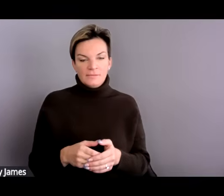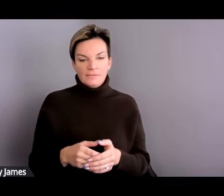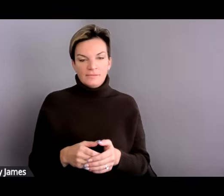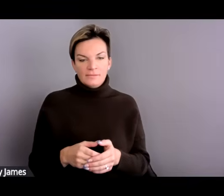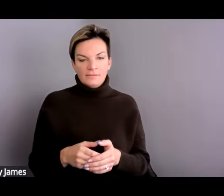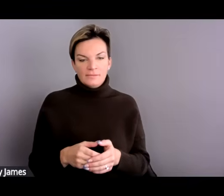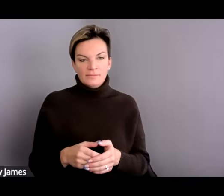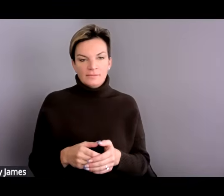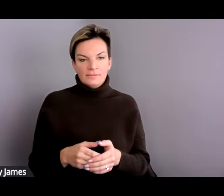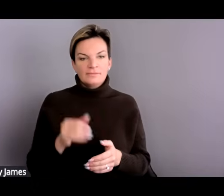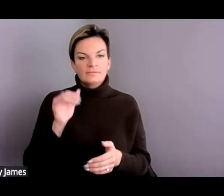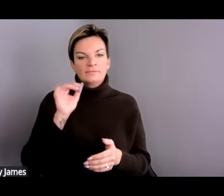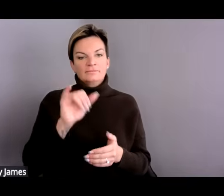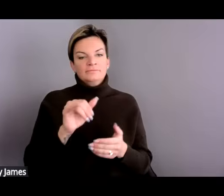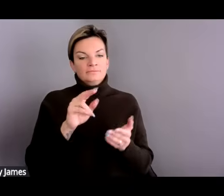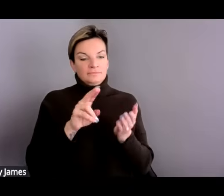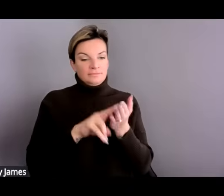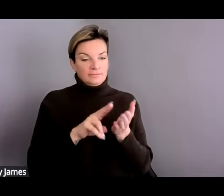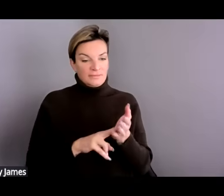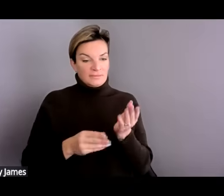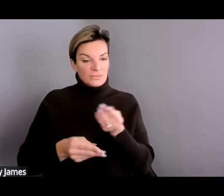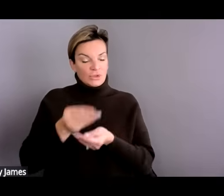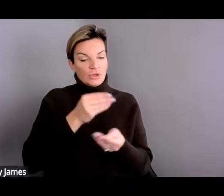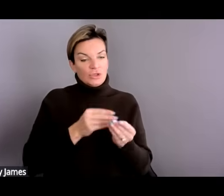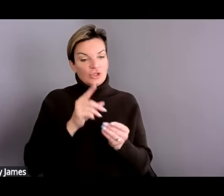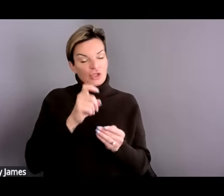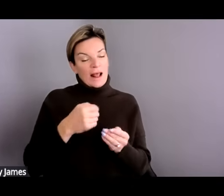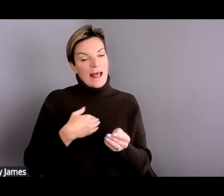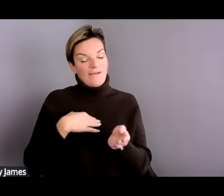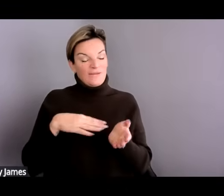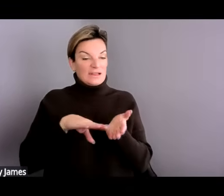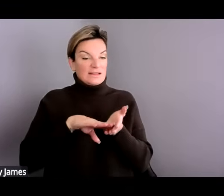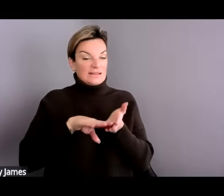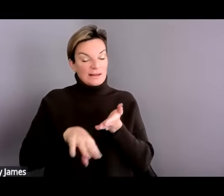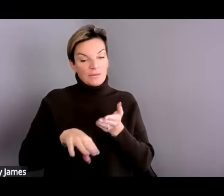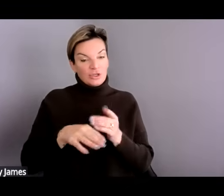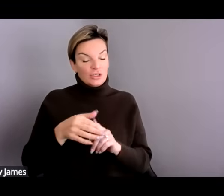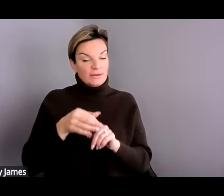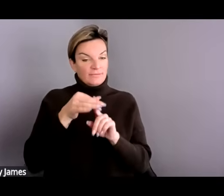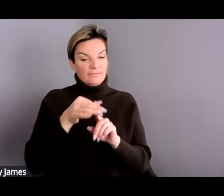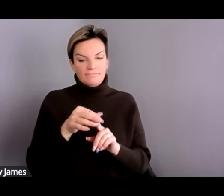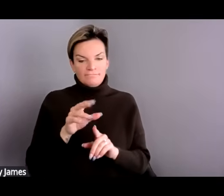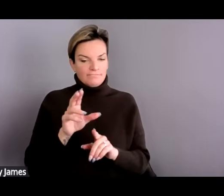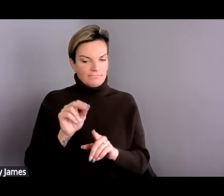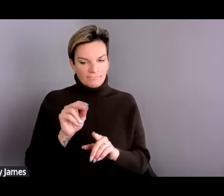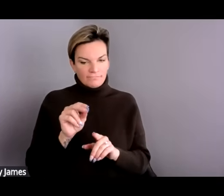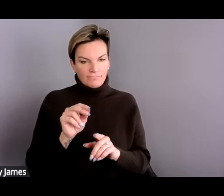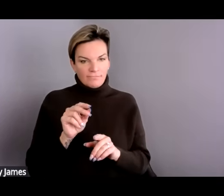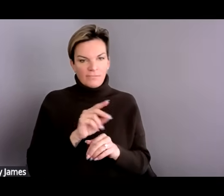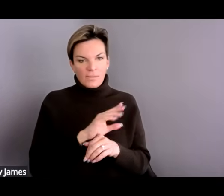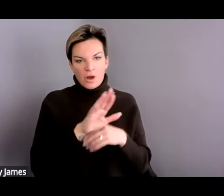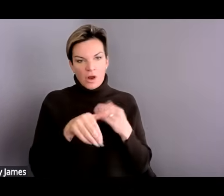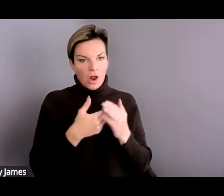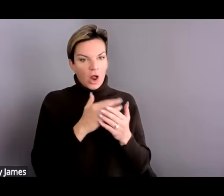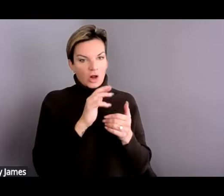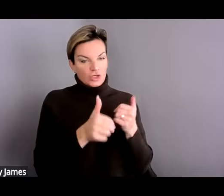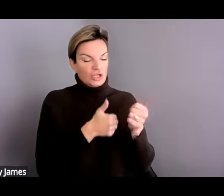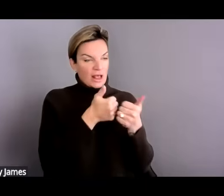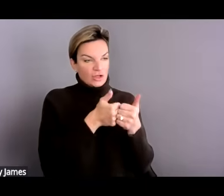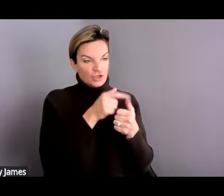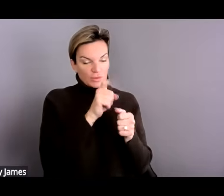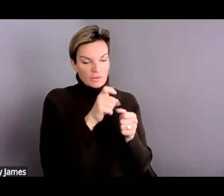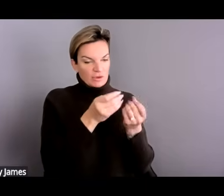signature challenges and require that all other challenges must be resolved prior to 60 days before an